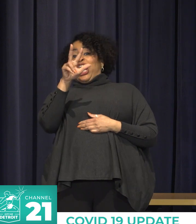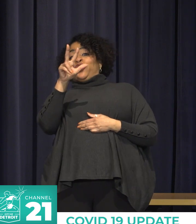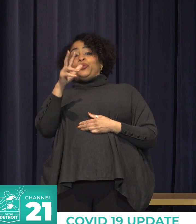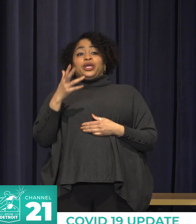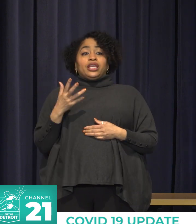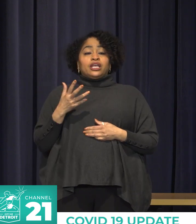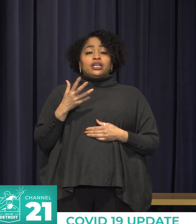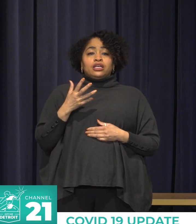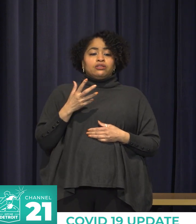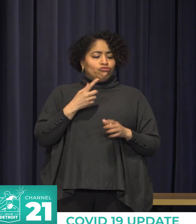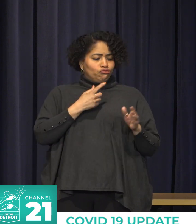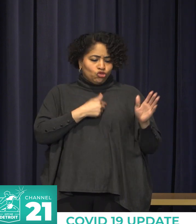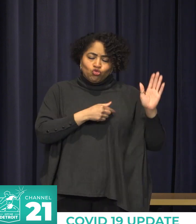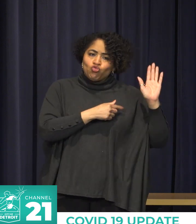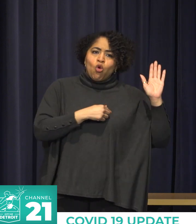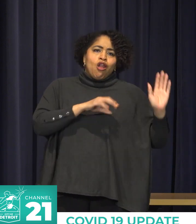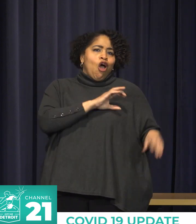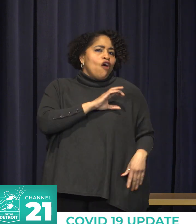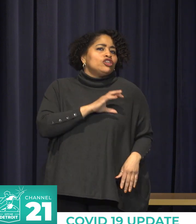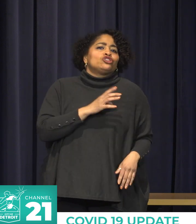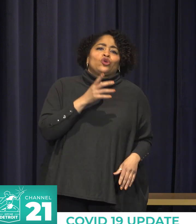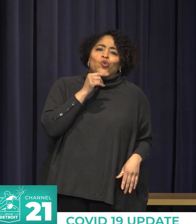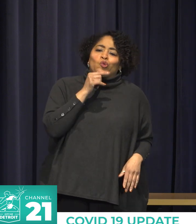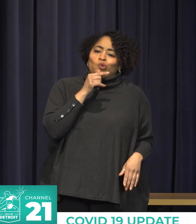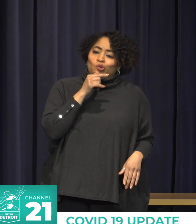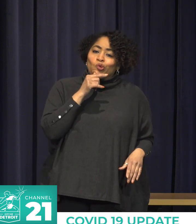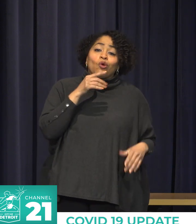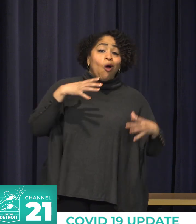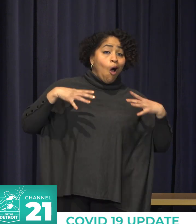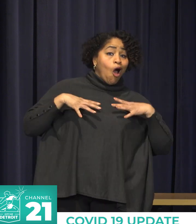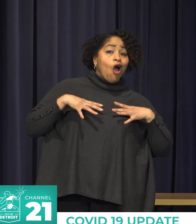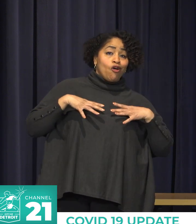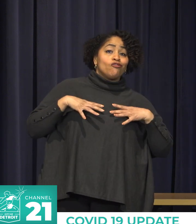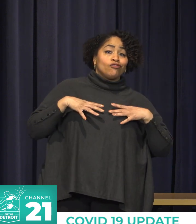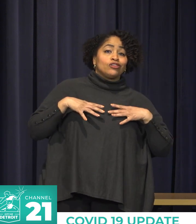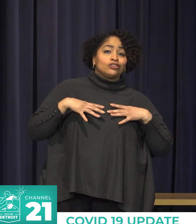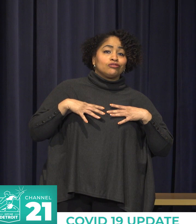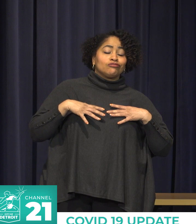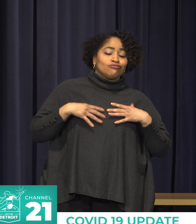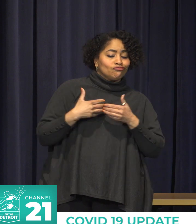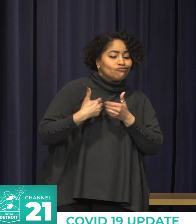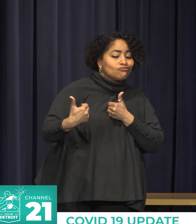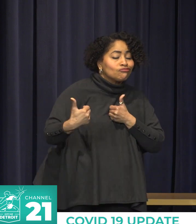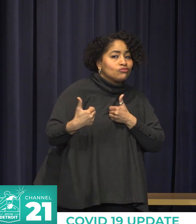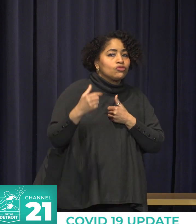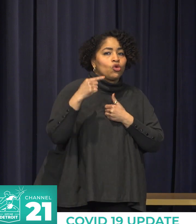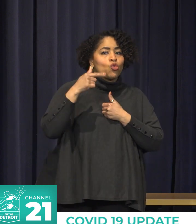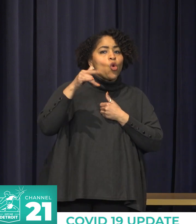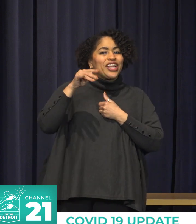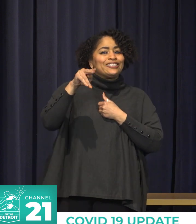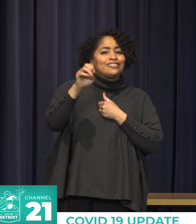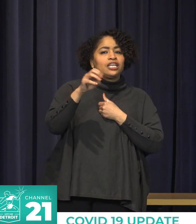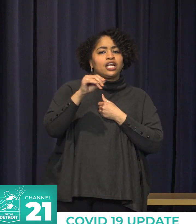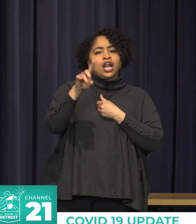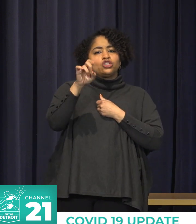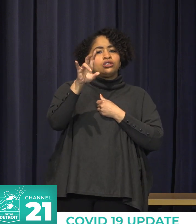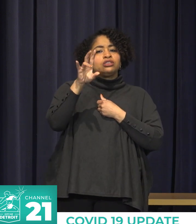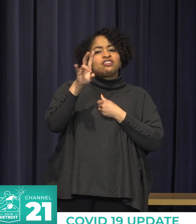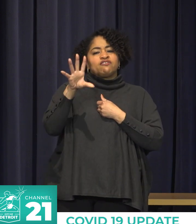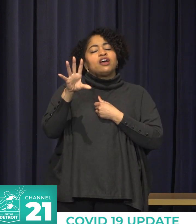493 sworn officers that are off on quarantine and another 105